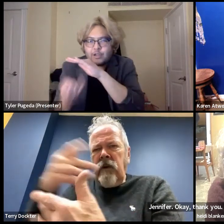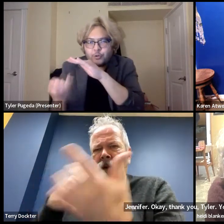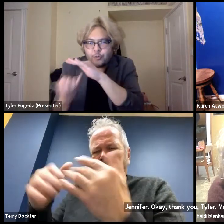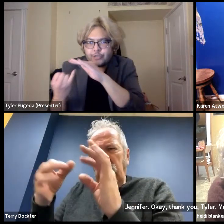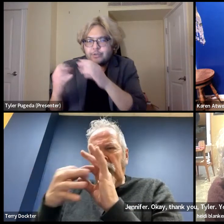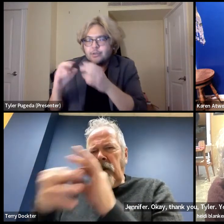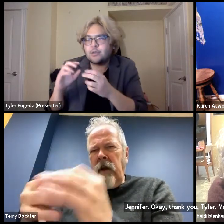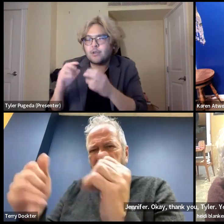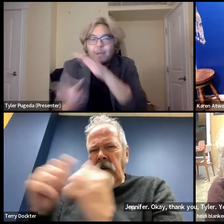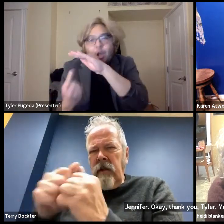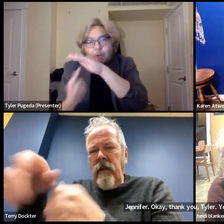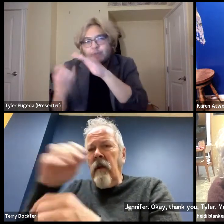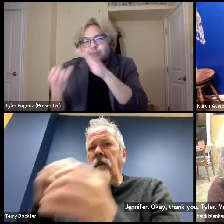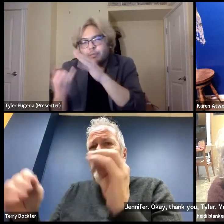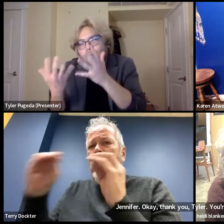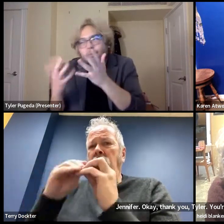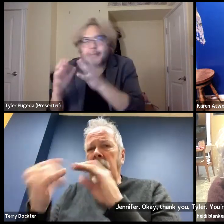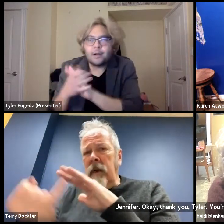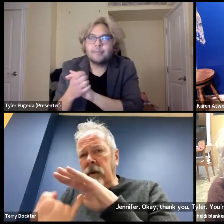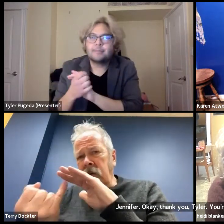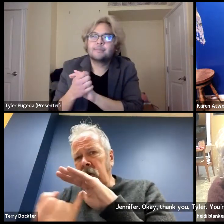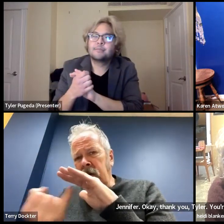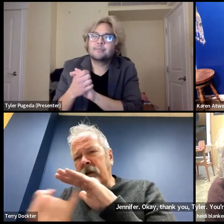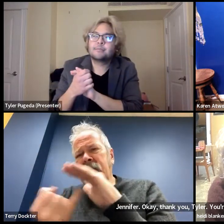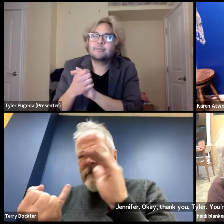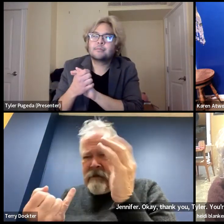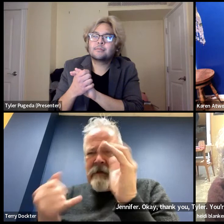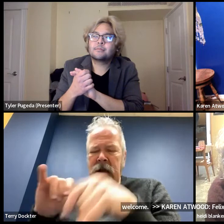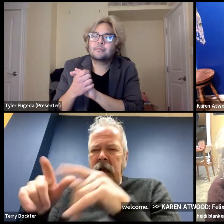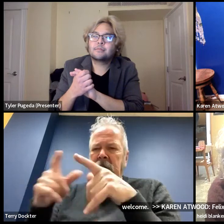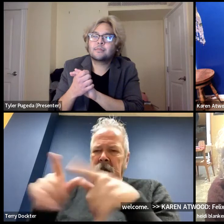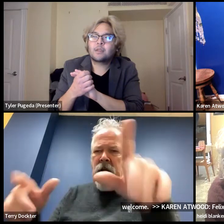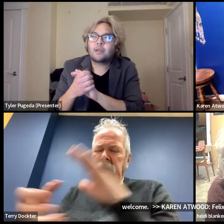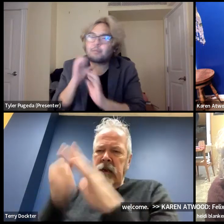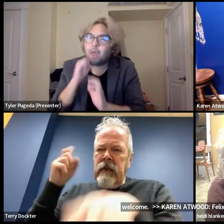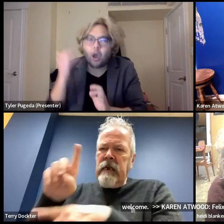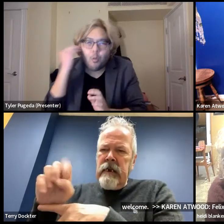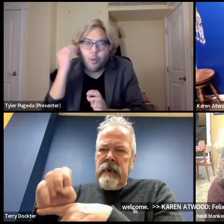struggle socially as well. They tend to isolate themselves.